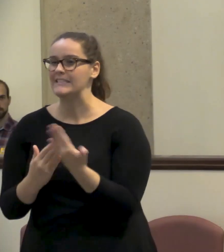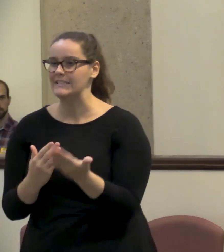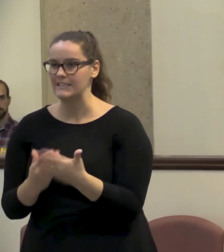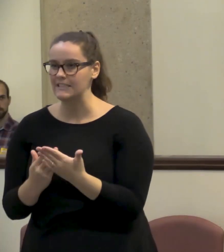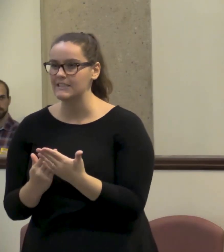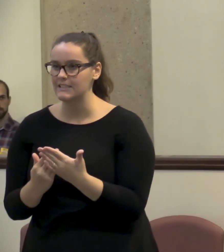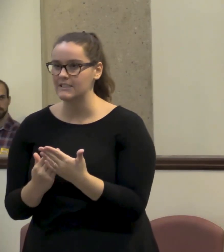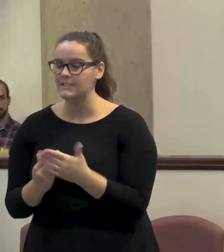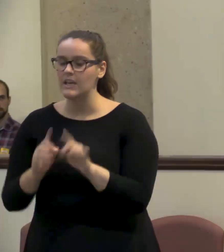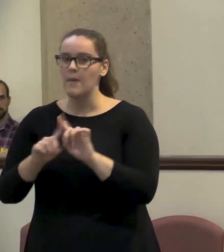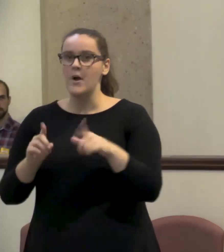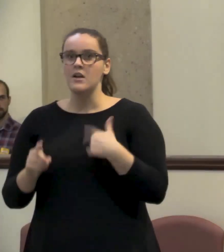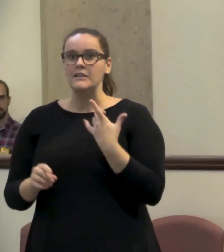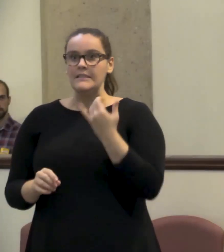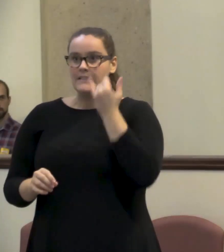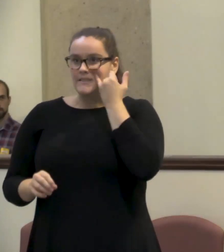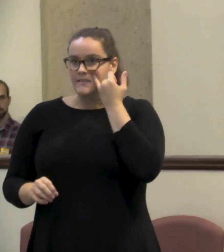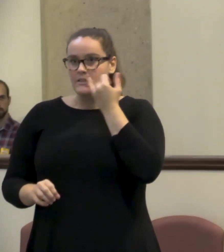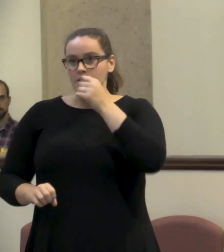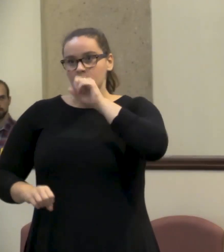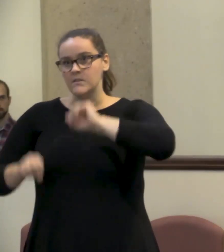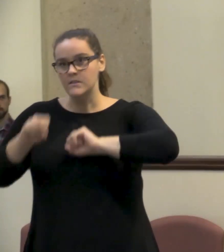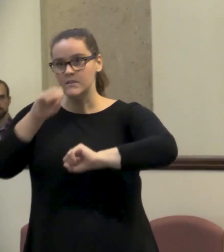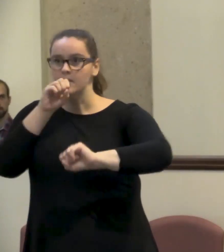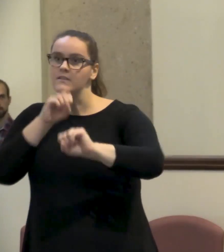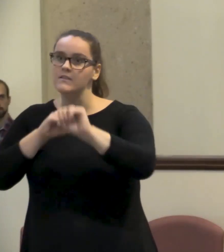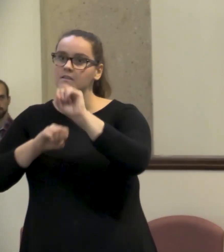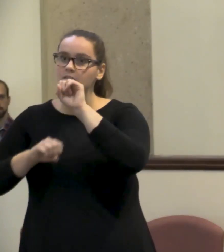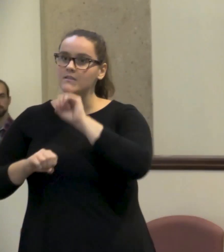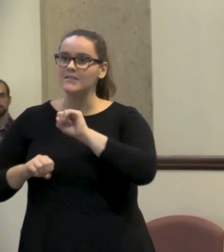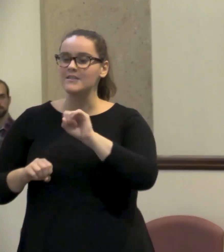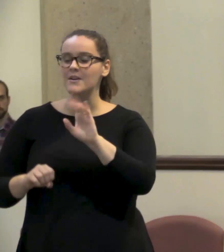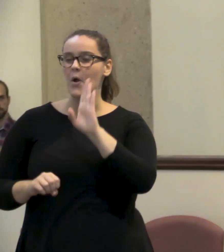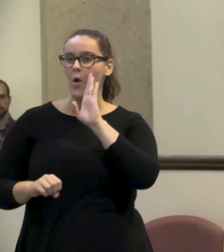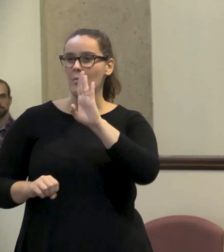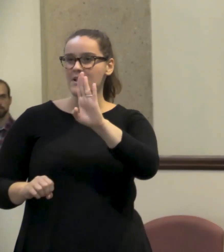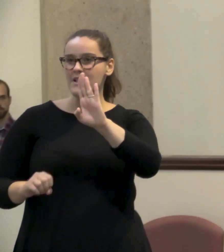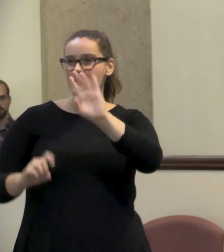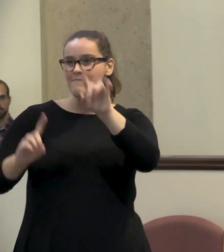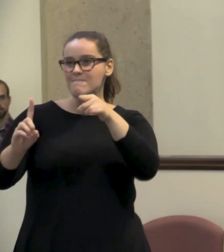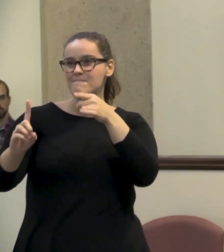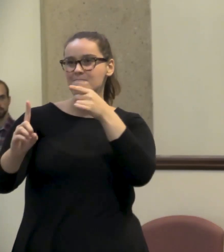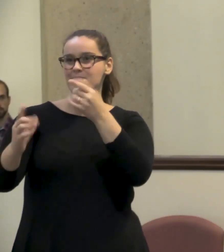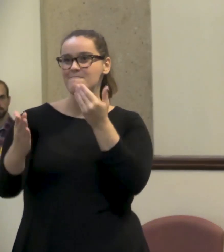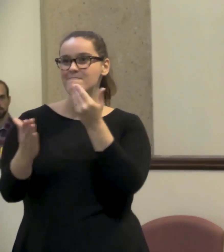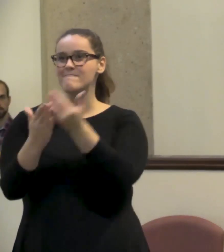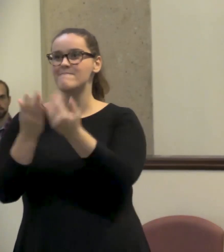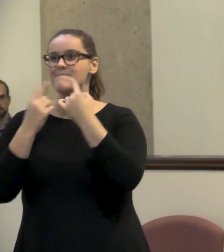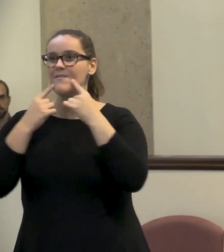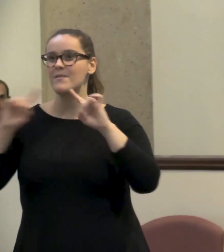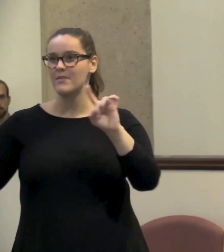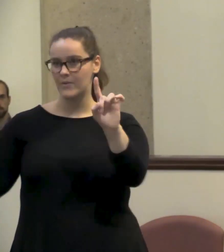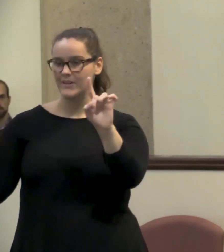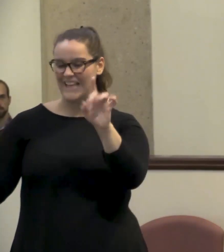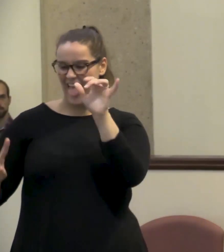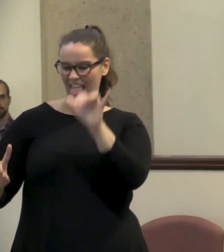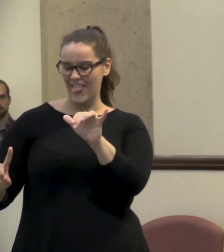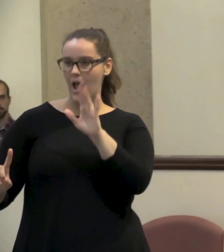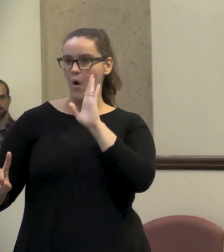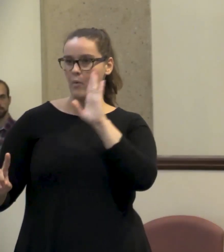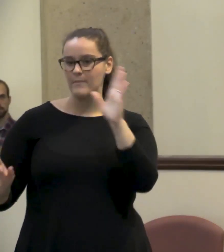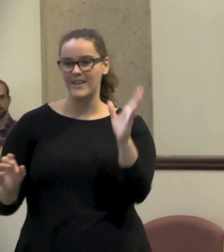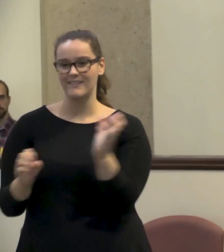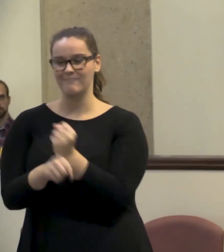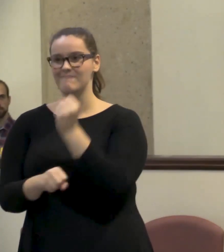consolation. The more difficult the struggle, the more glorious in the end is our victory. That victory will be ours in the